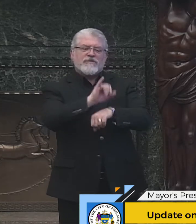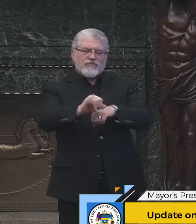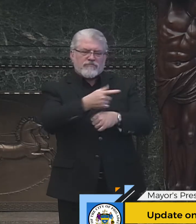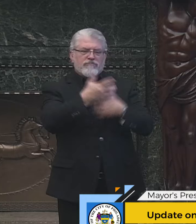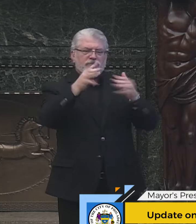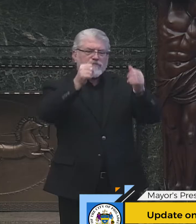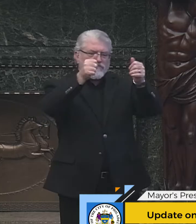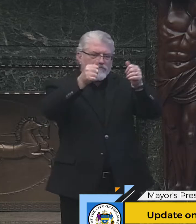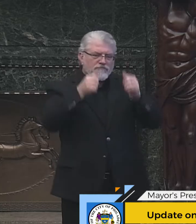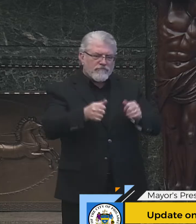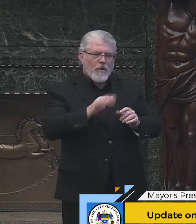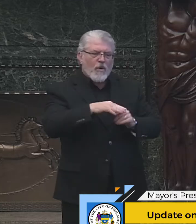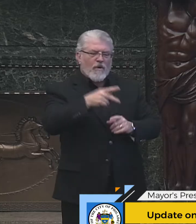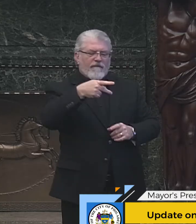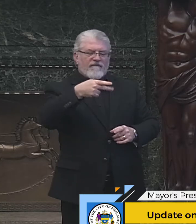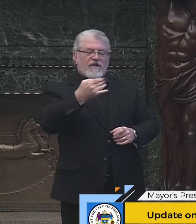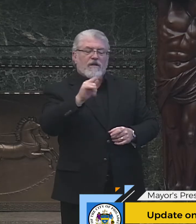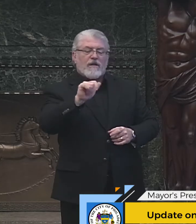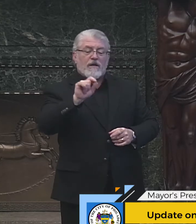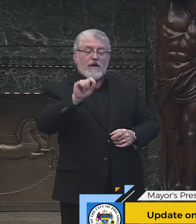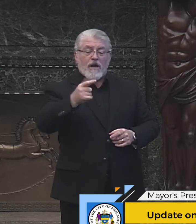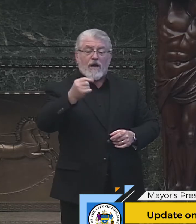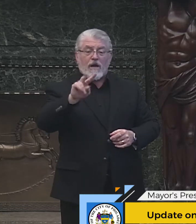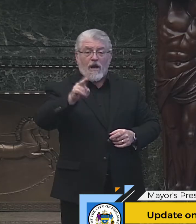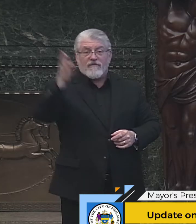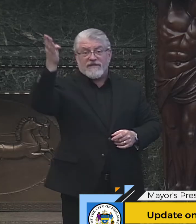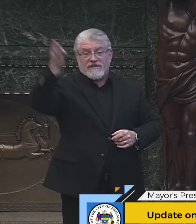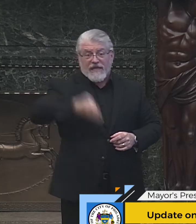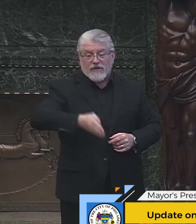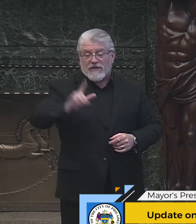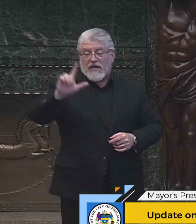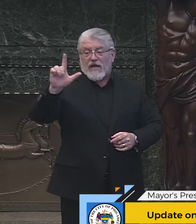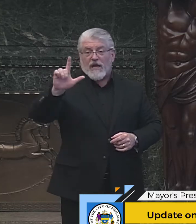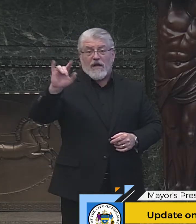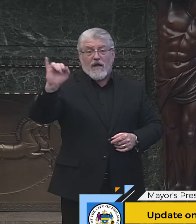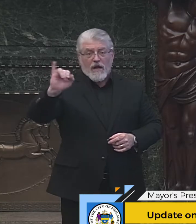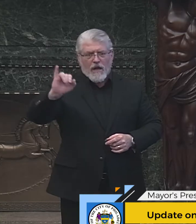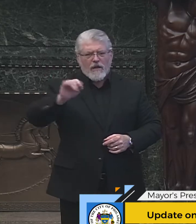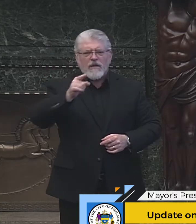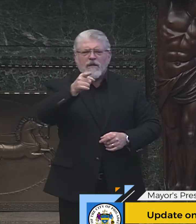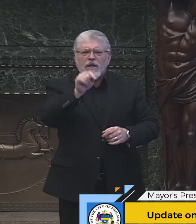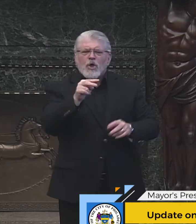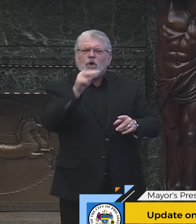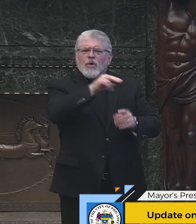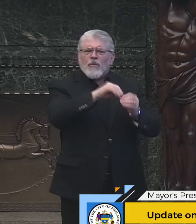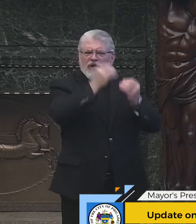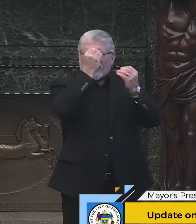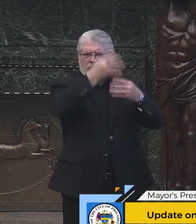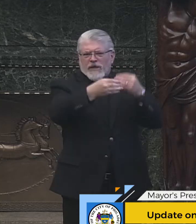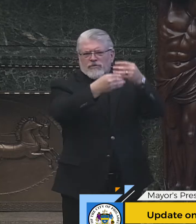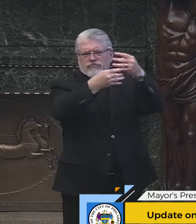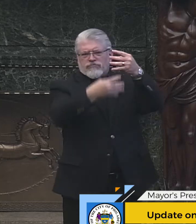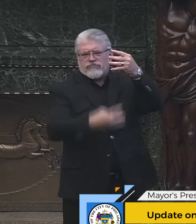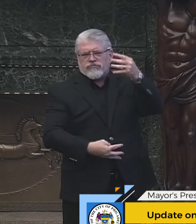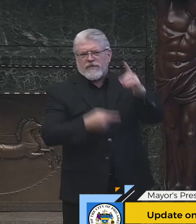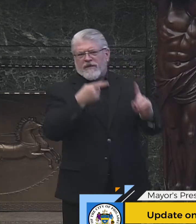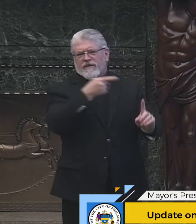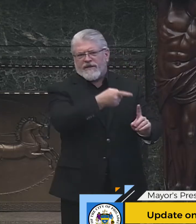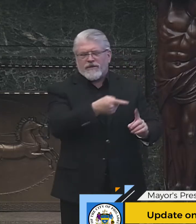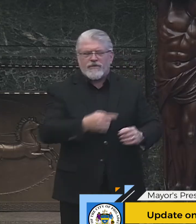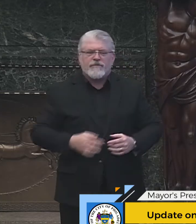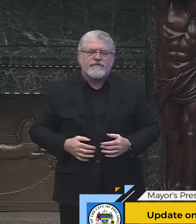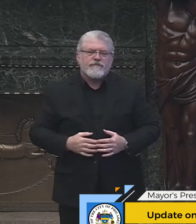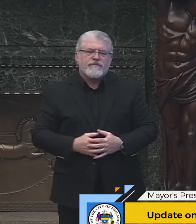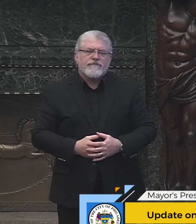to vehicular traffic from East Falls Bridge to Aikens Oval. This is in the interest of facilitating social